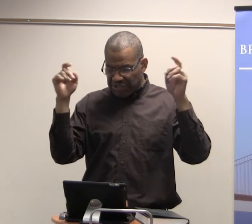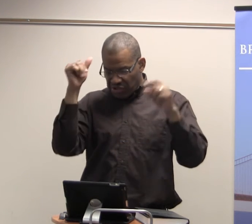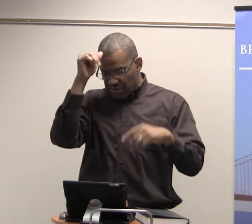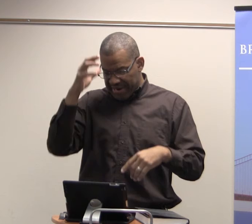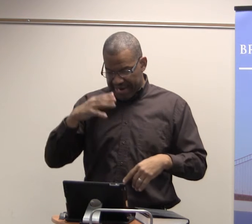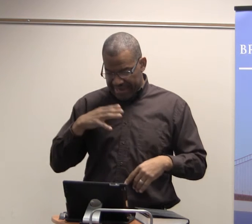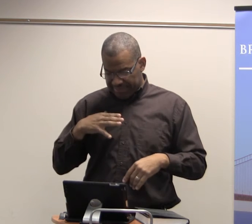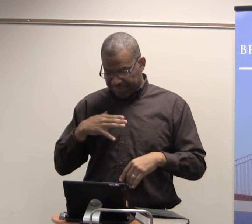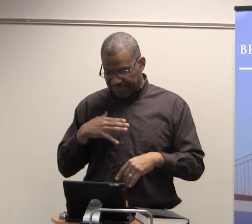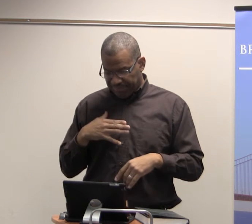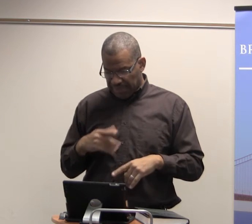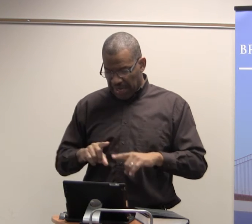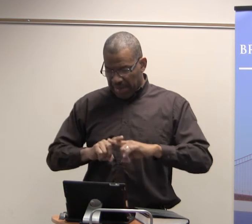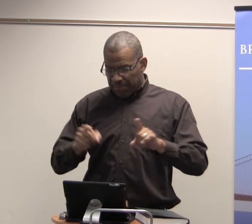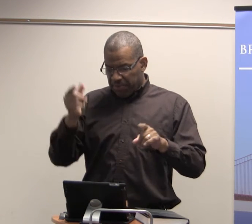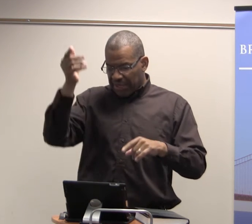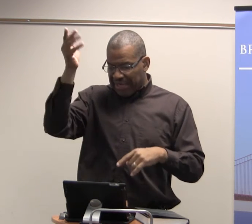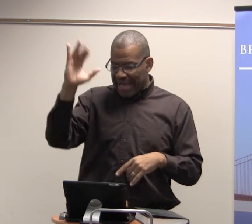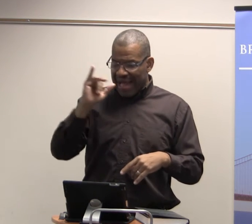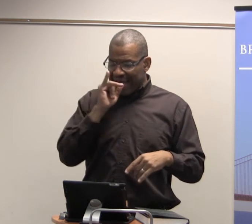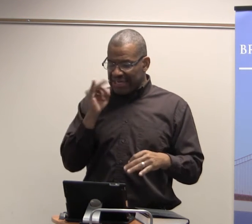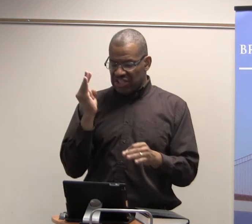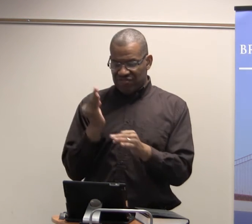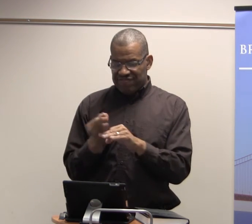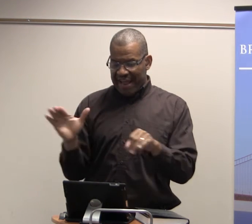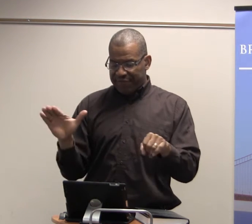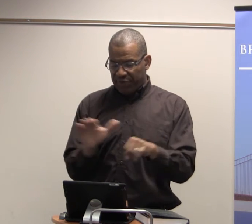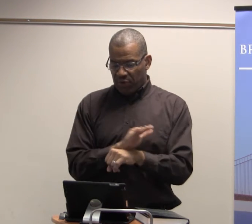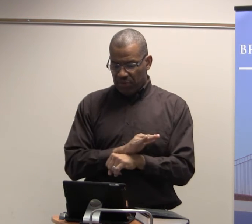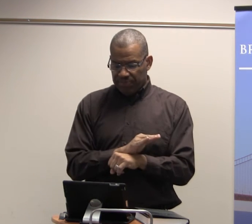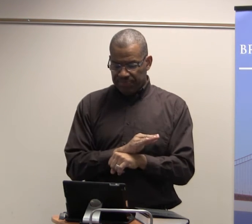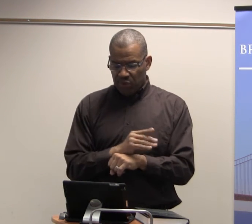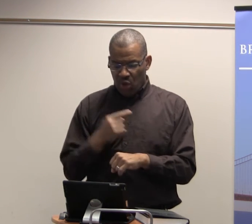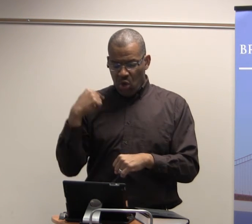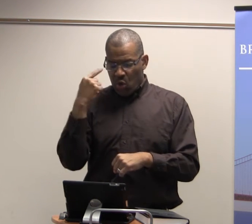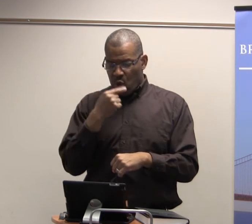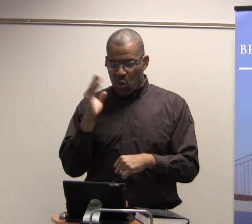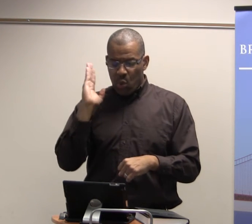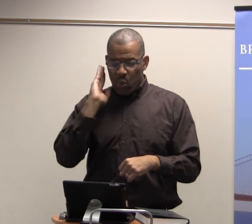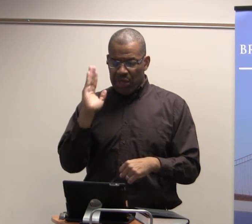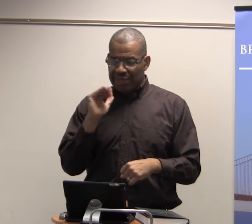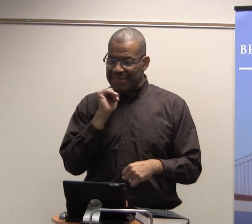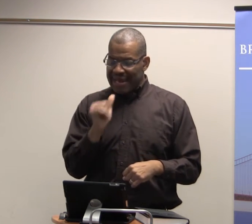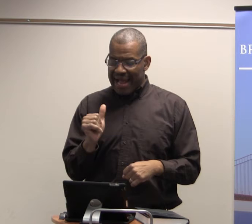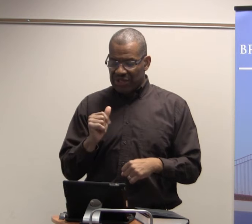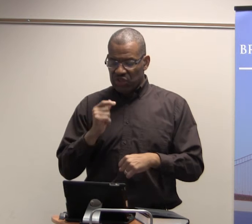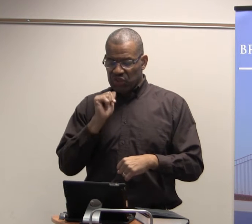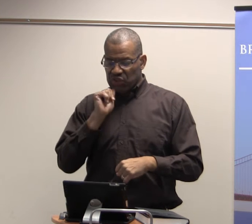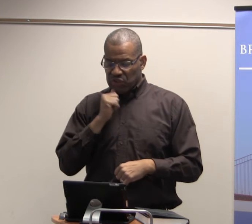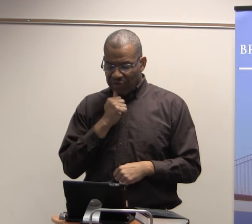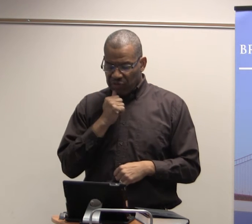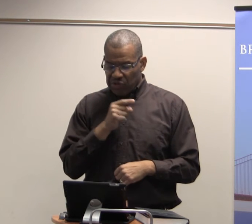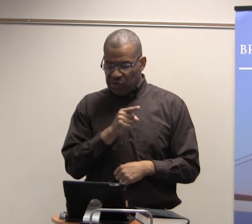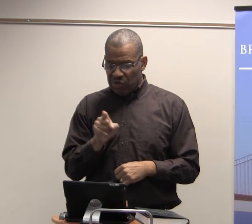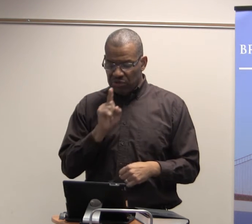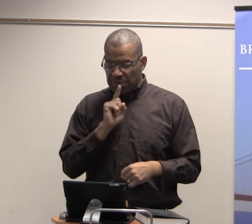promised to man. But God is faithful, who will not suffer you to